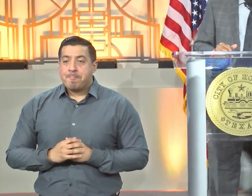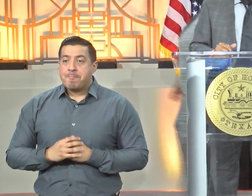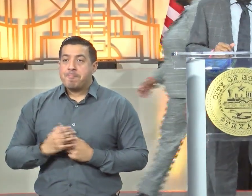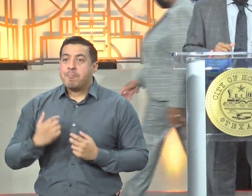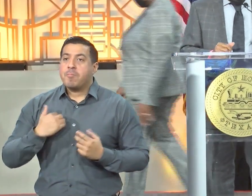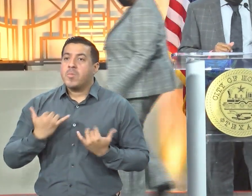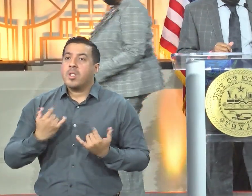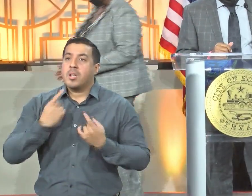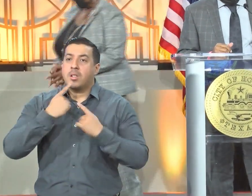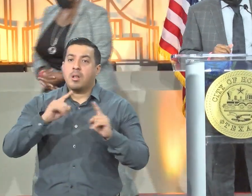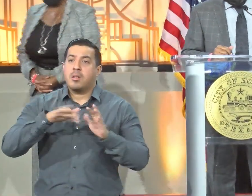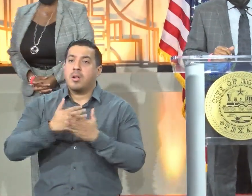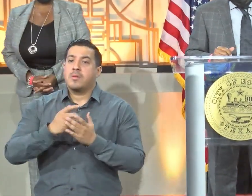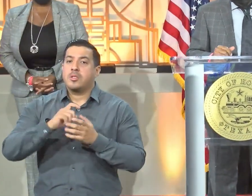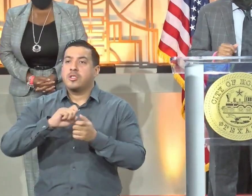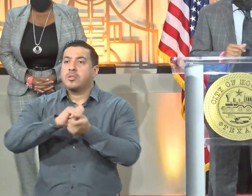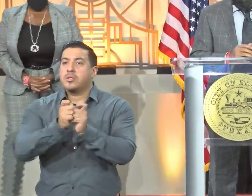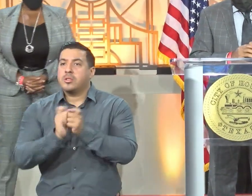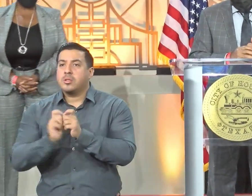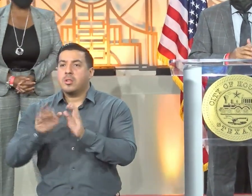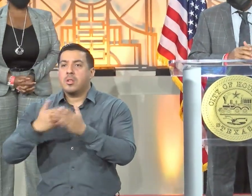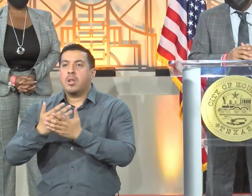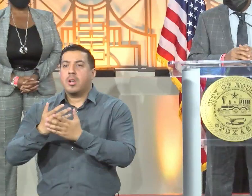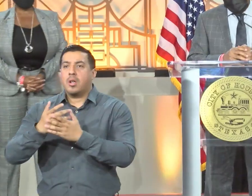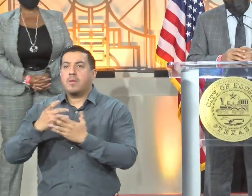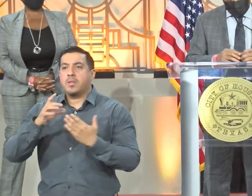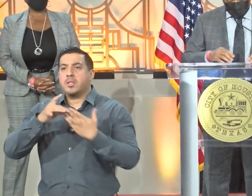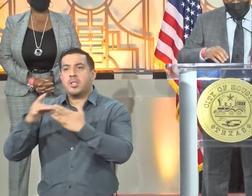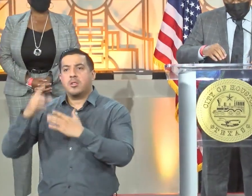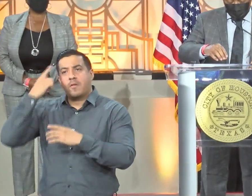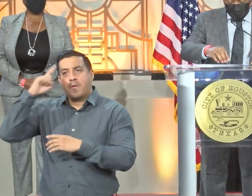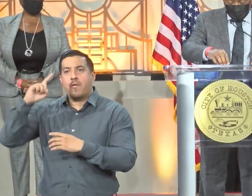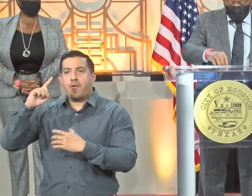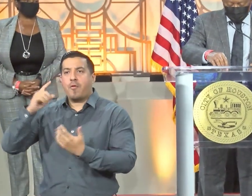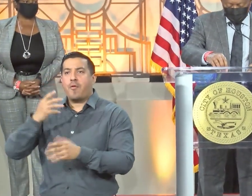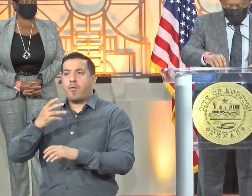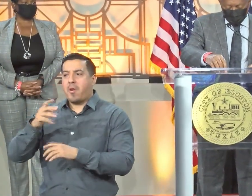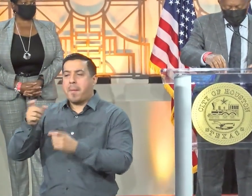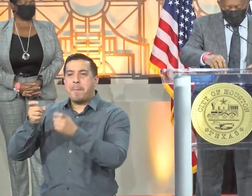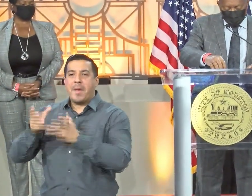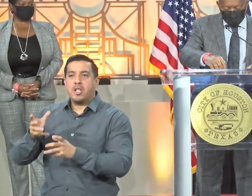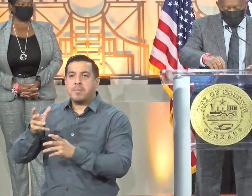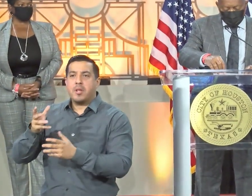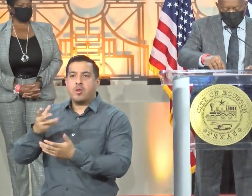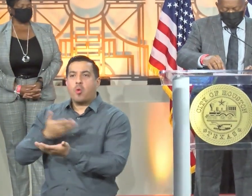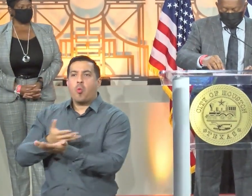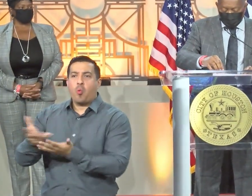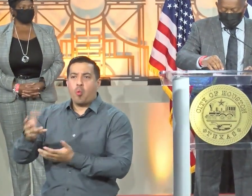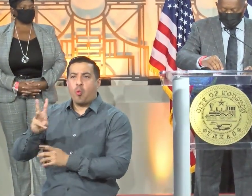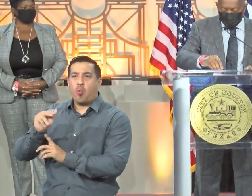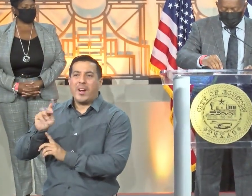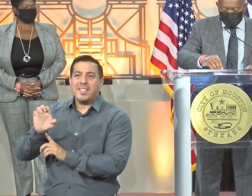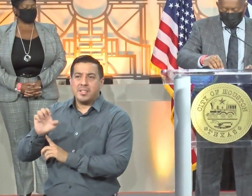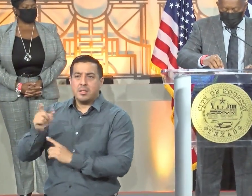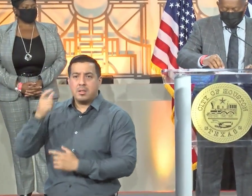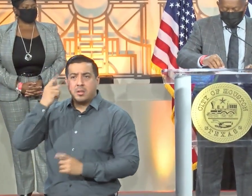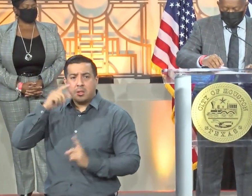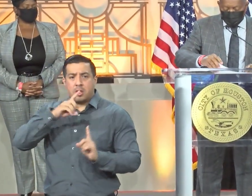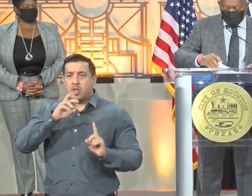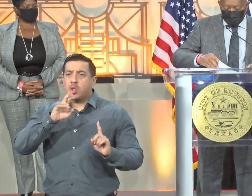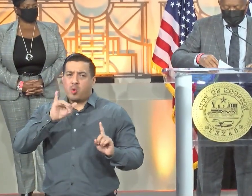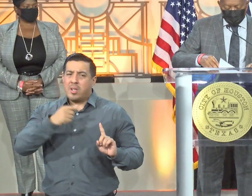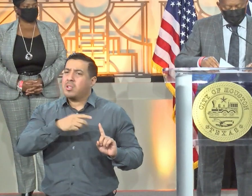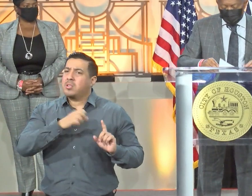announcing a change in leadership in the Solid Waste Management Division. Harry Hayes has served as the director for 13